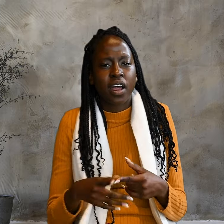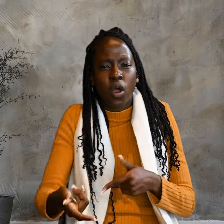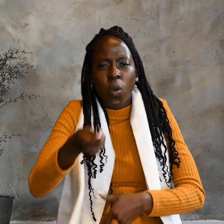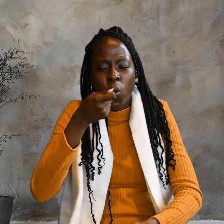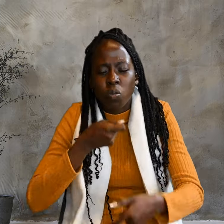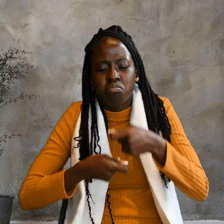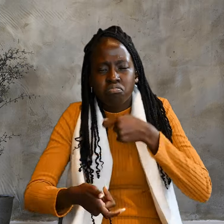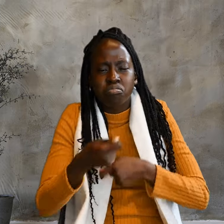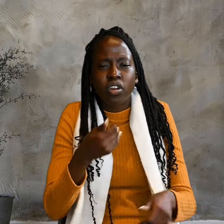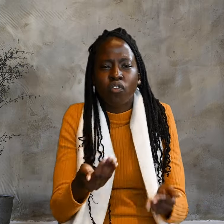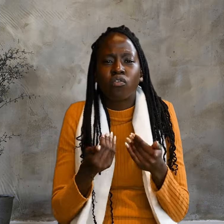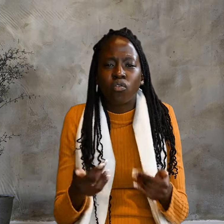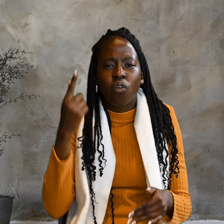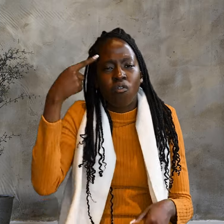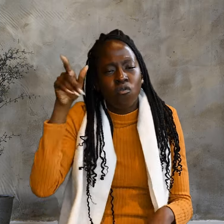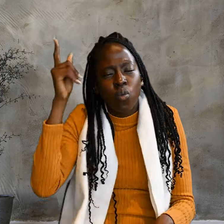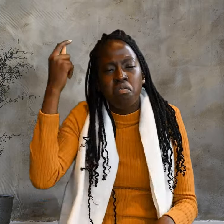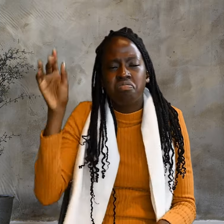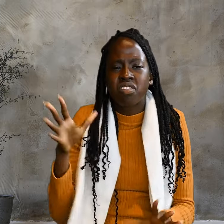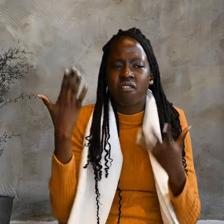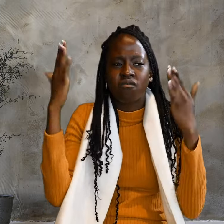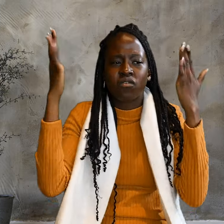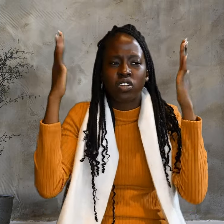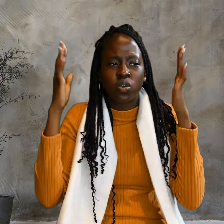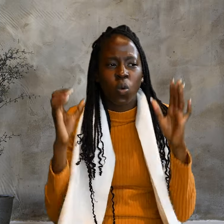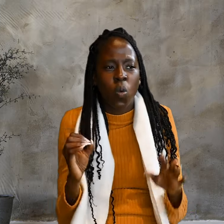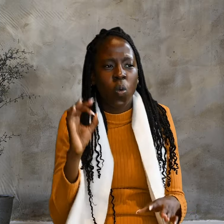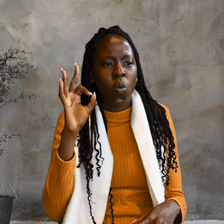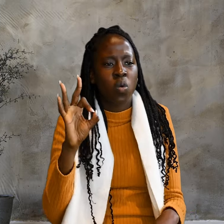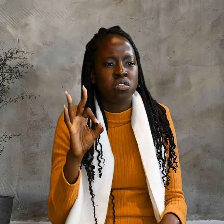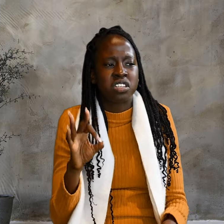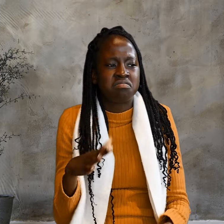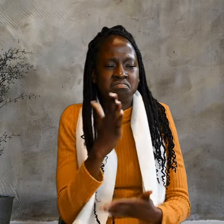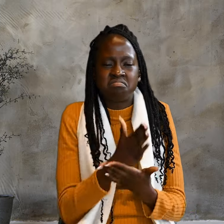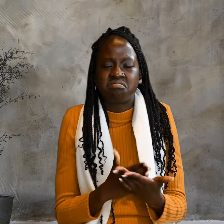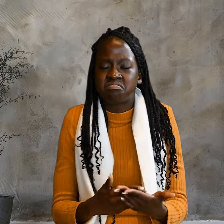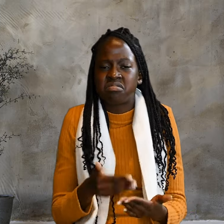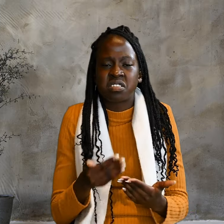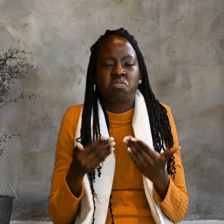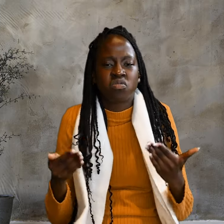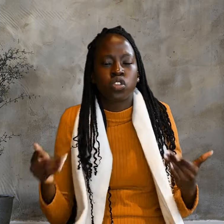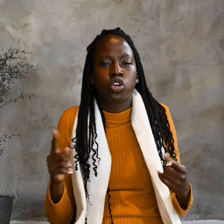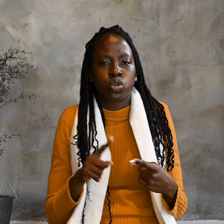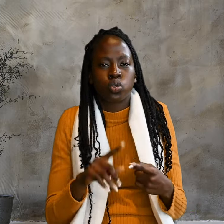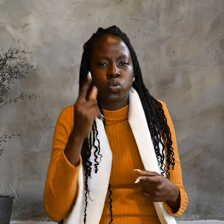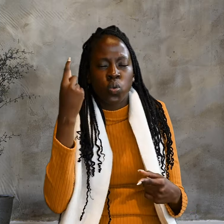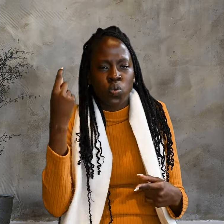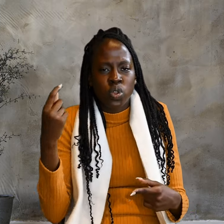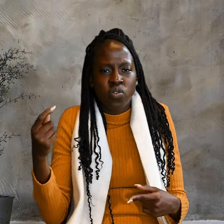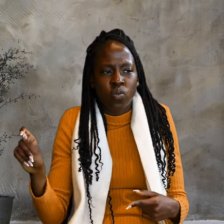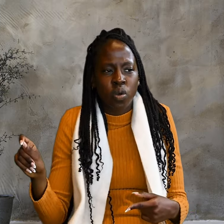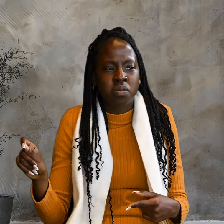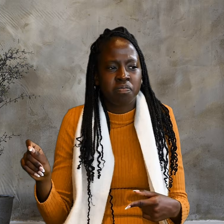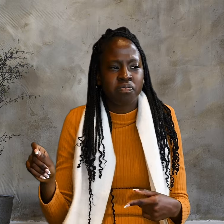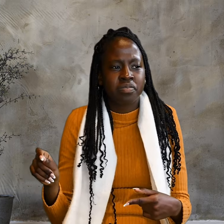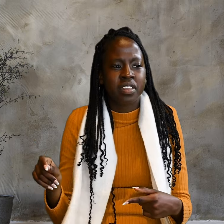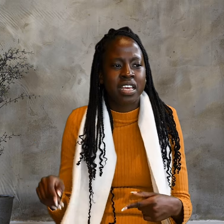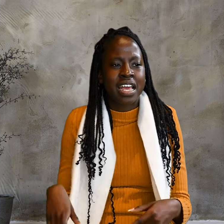festival or to give him something to the poor. As soon as Judas had taken the bread,